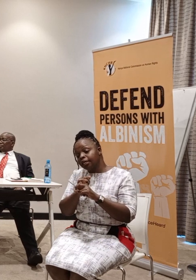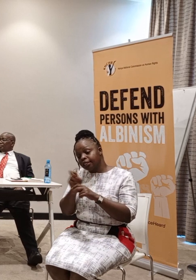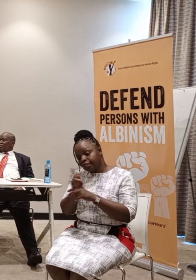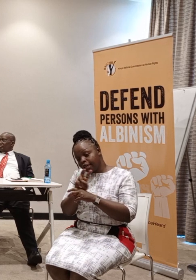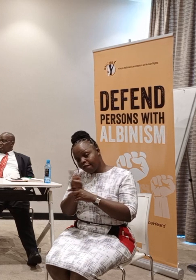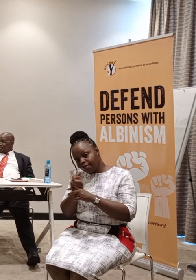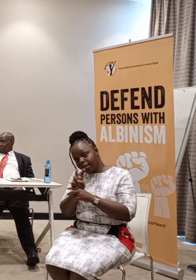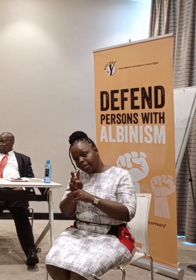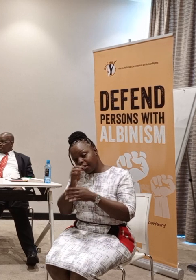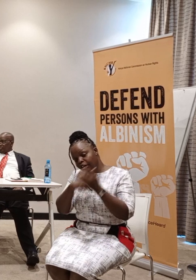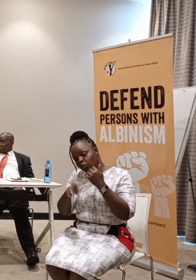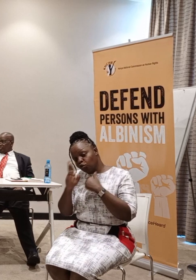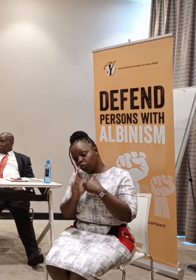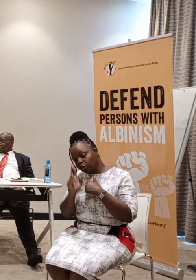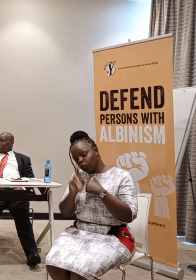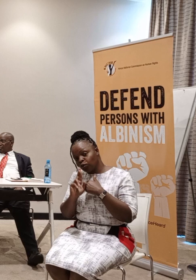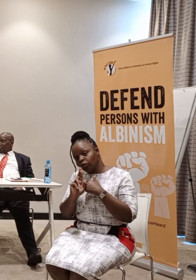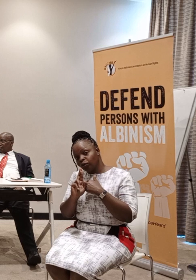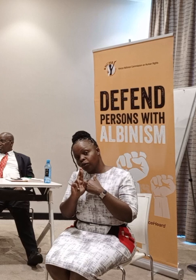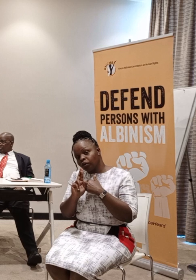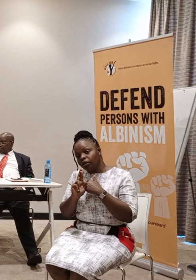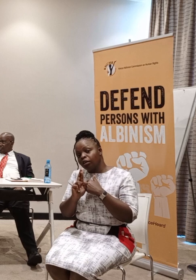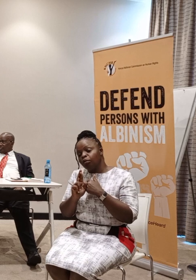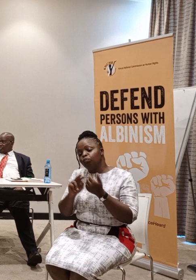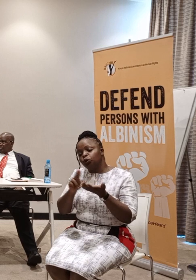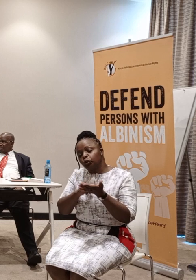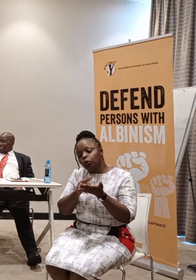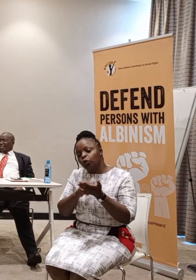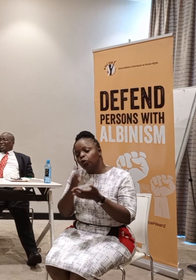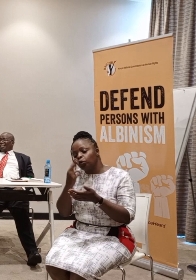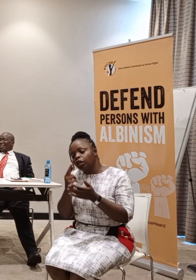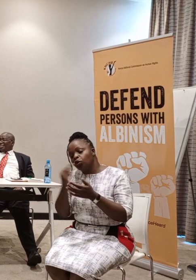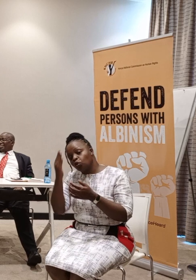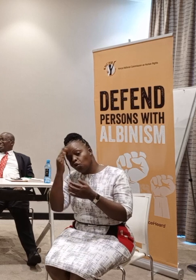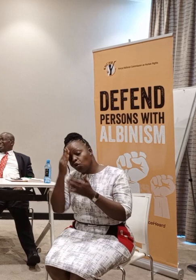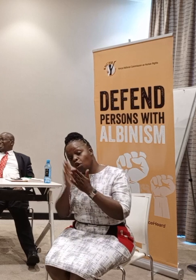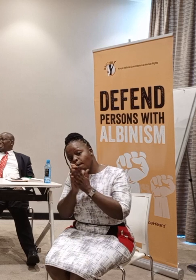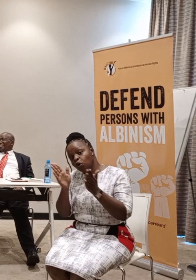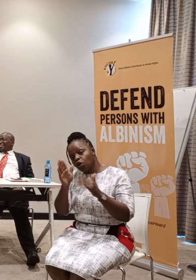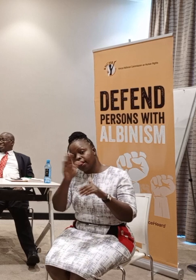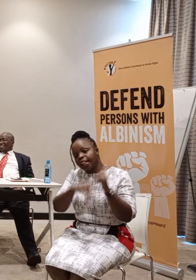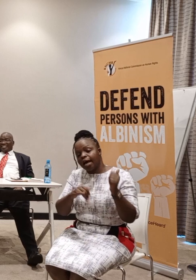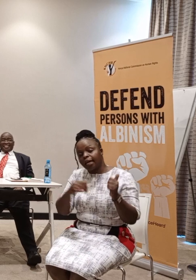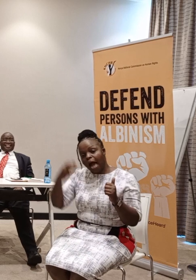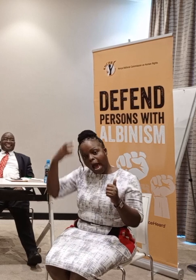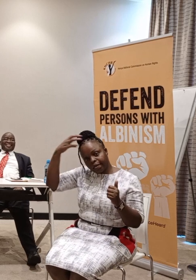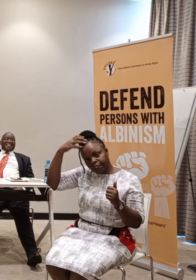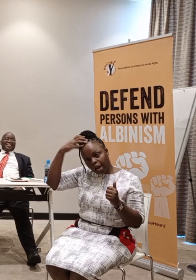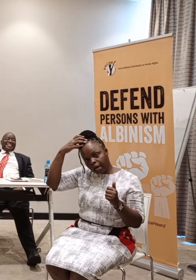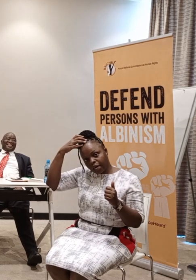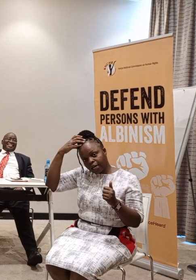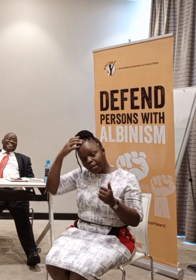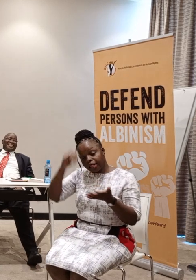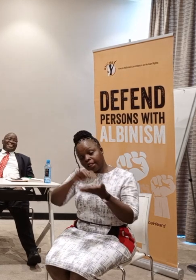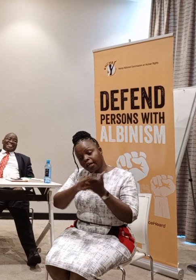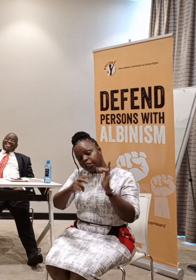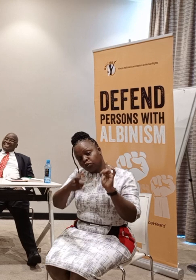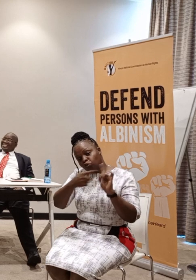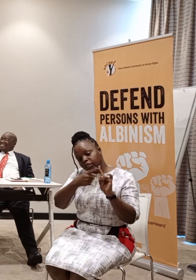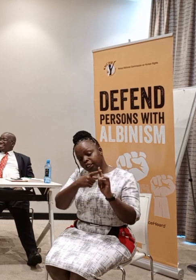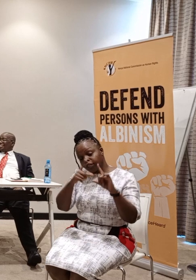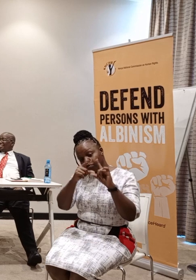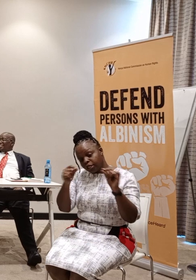known more, 99% than Isaac Mawala. And it was a positivist message. And even the